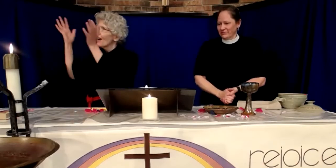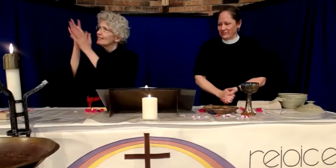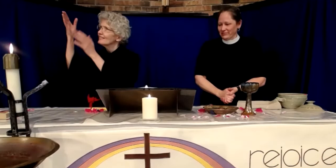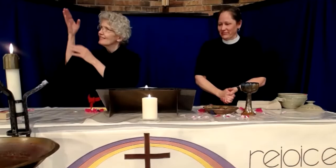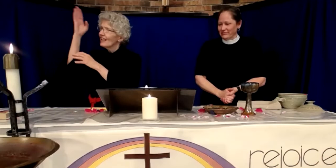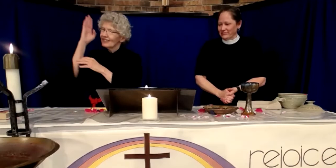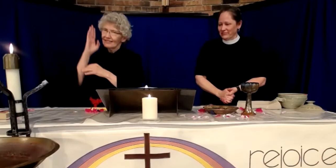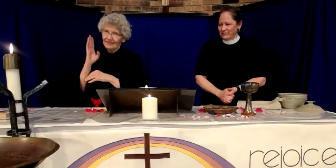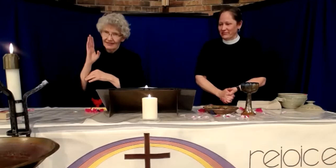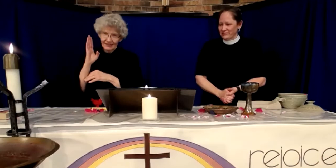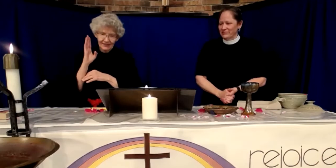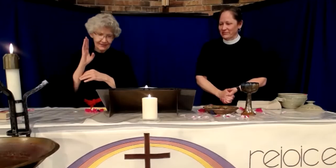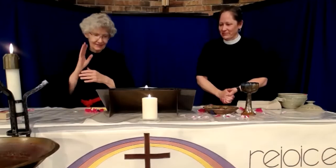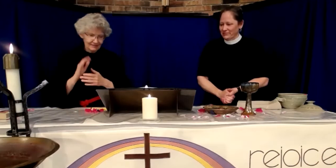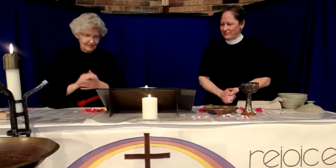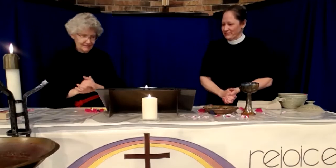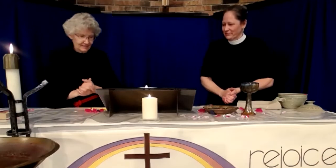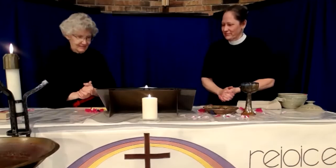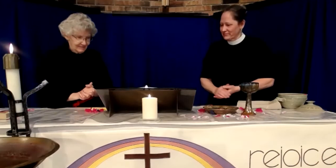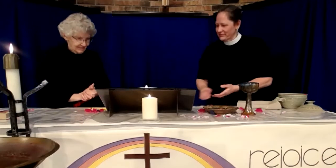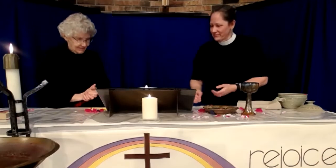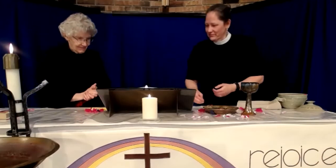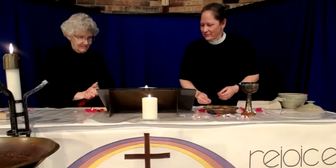It is right to give God thanks and praise.